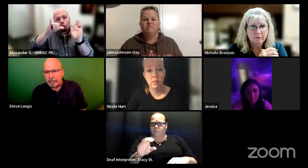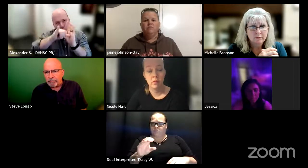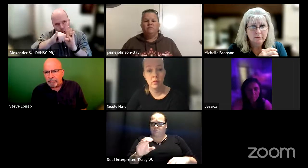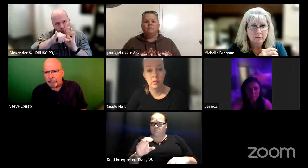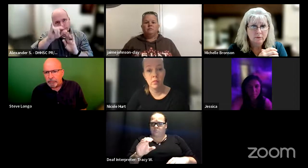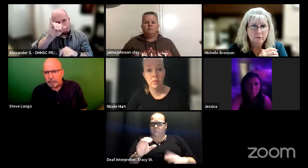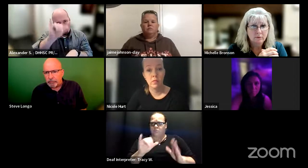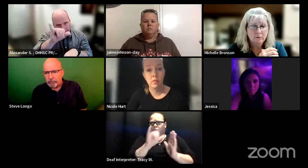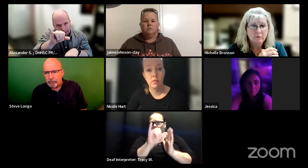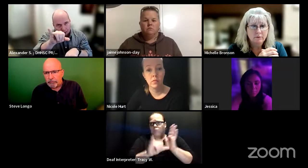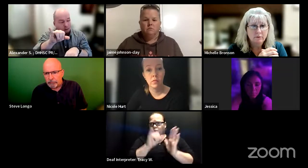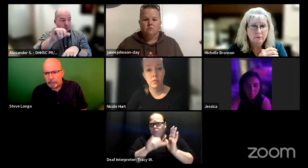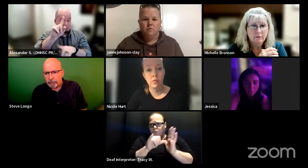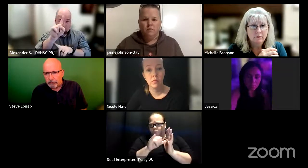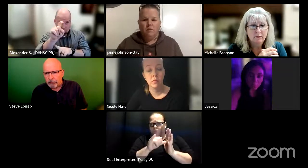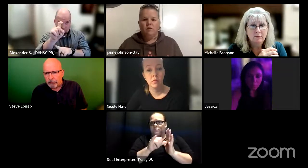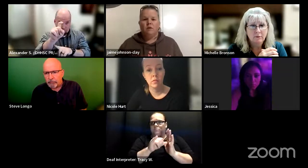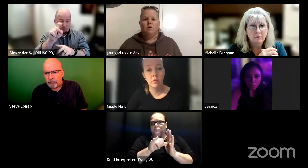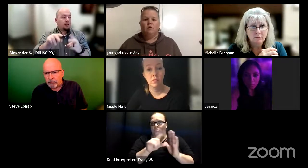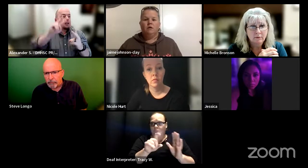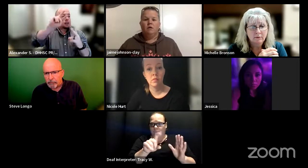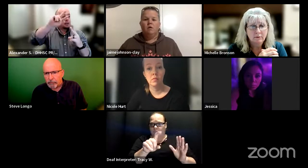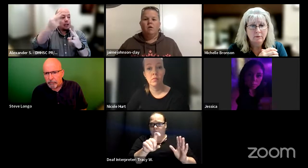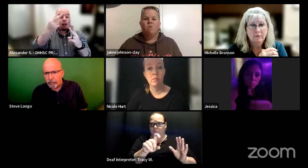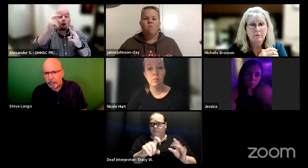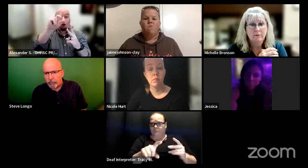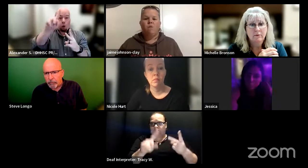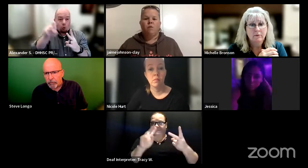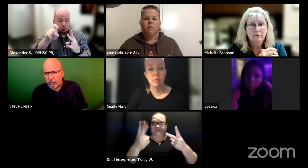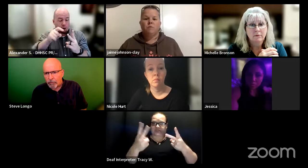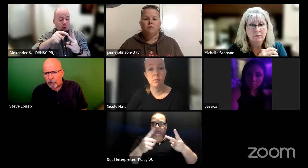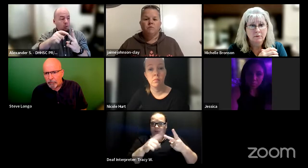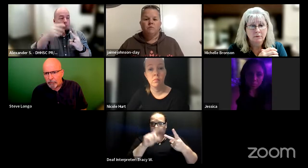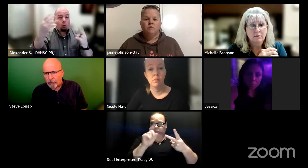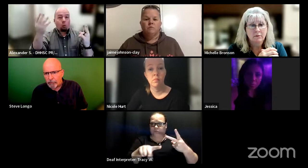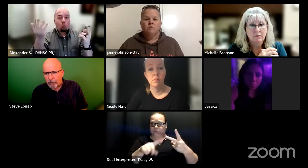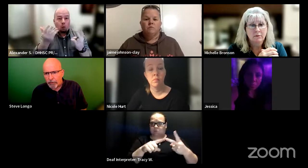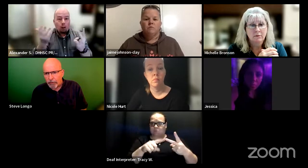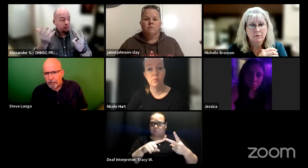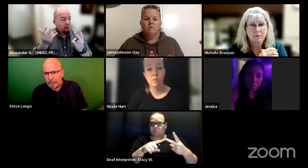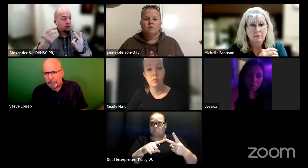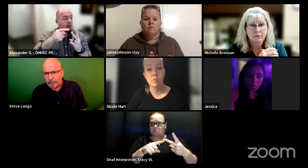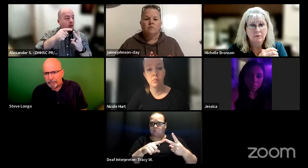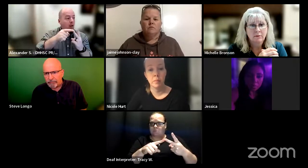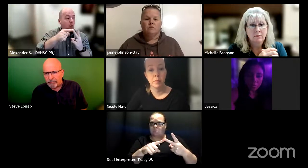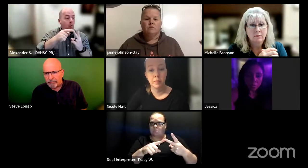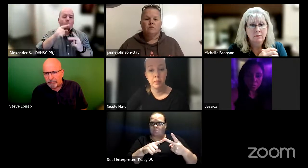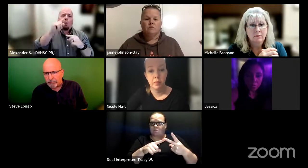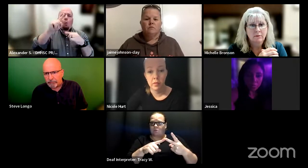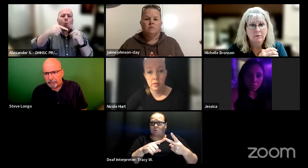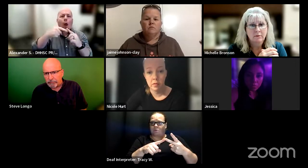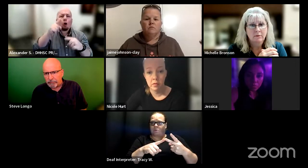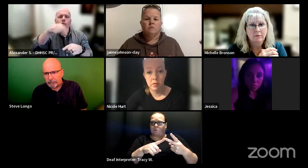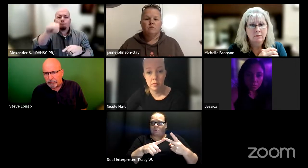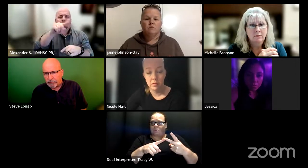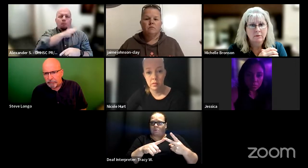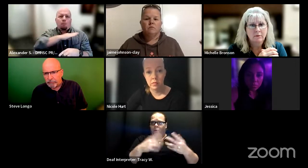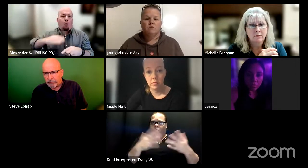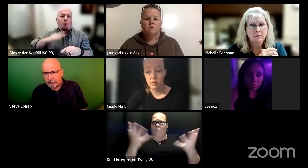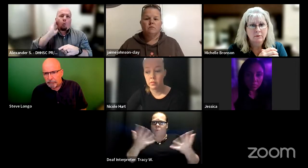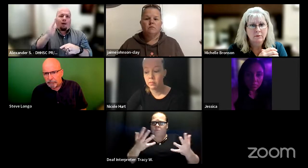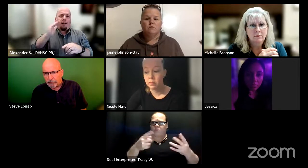First one being, will the next board meeting be on Zoom and therefore YouTube? Second question being,